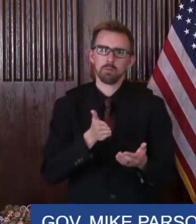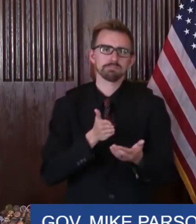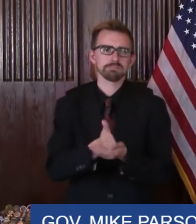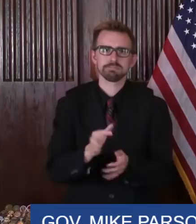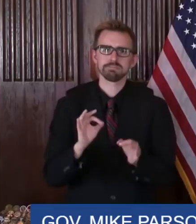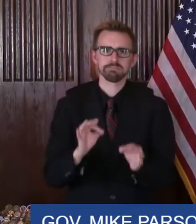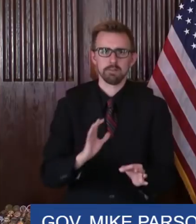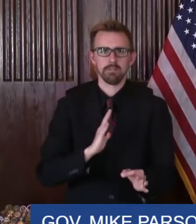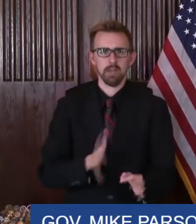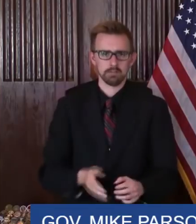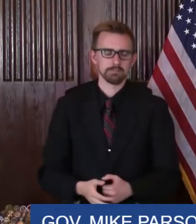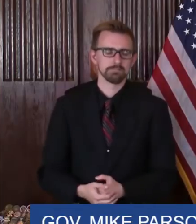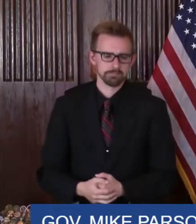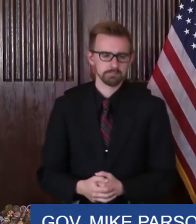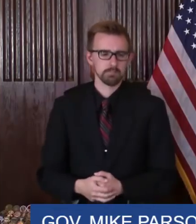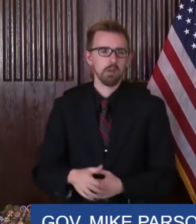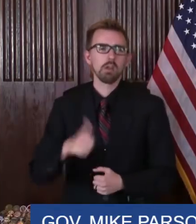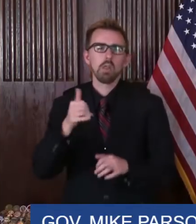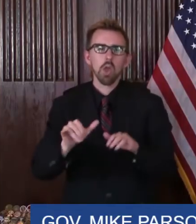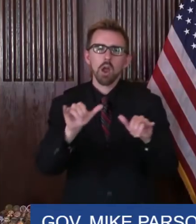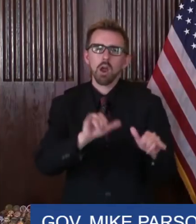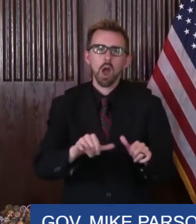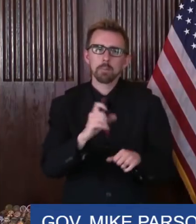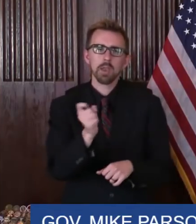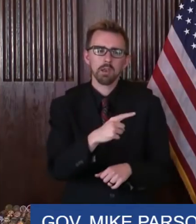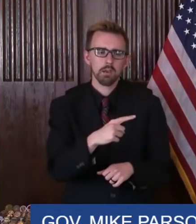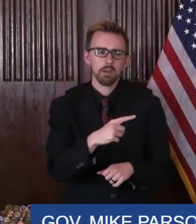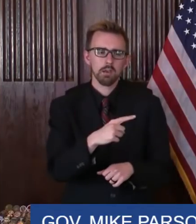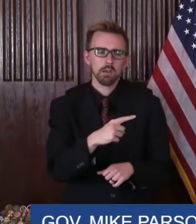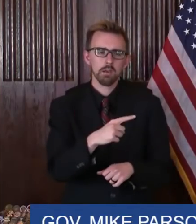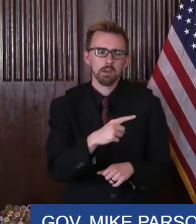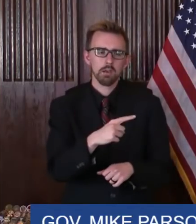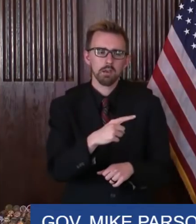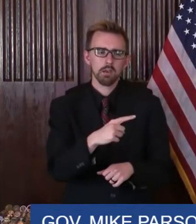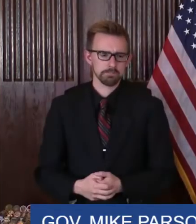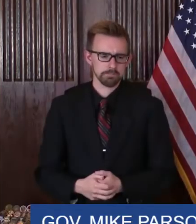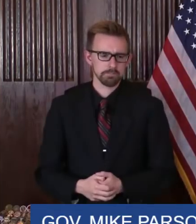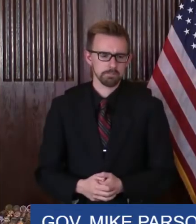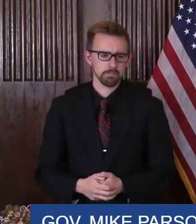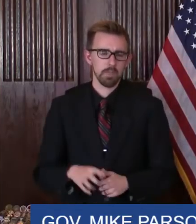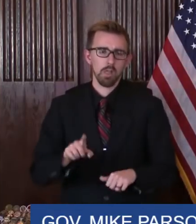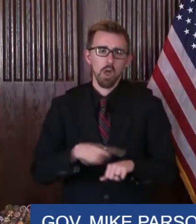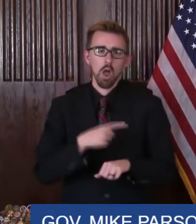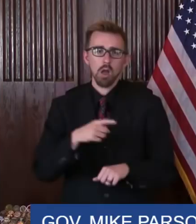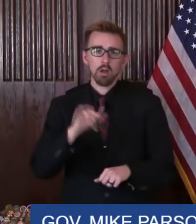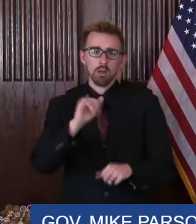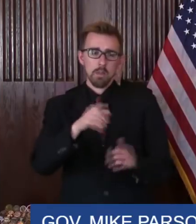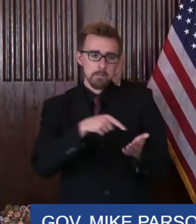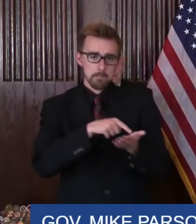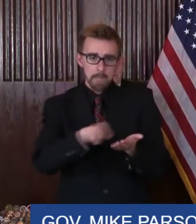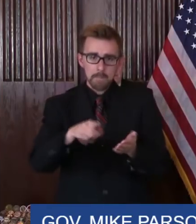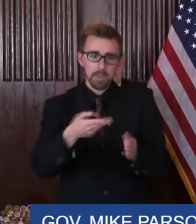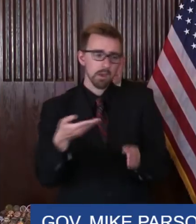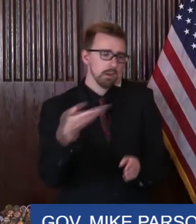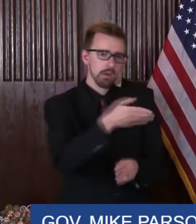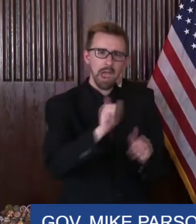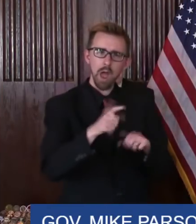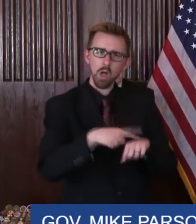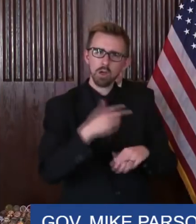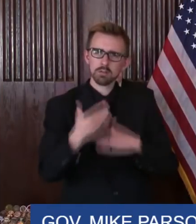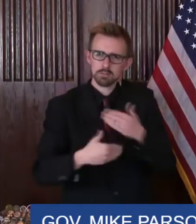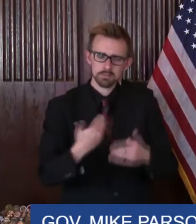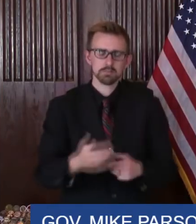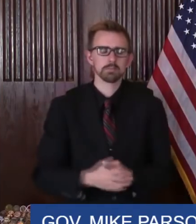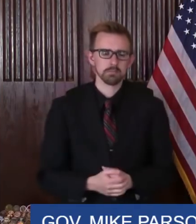made. Another very common question is, how long will it take for a claims payment to be made? Typically,